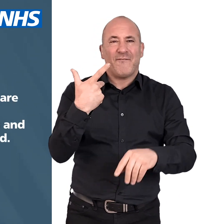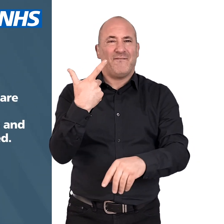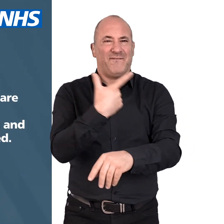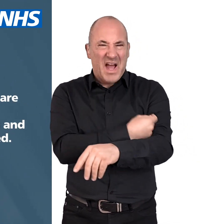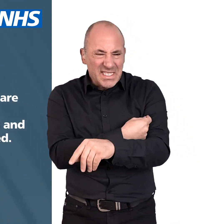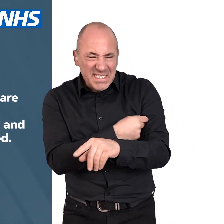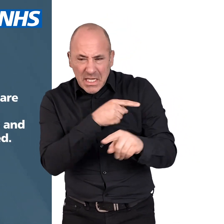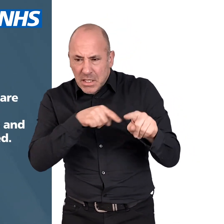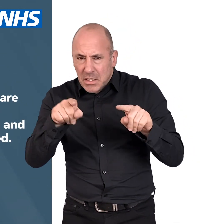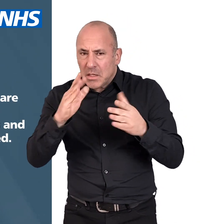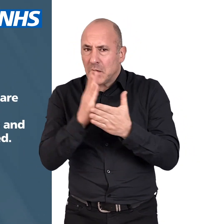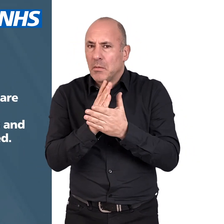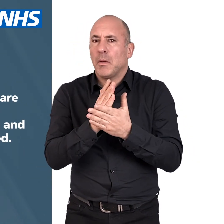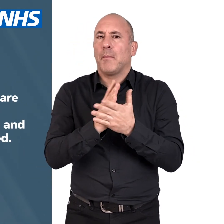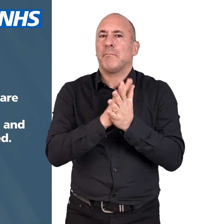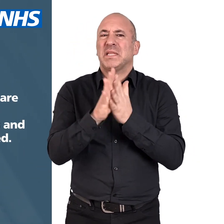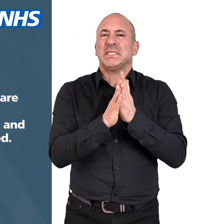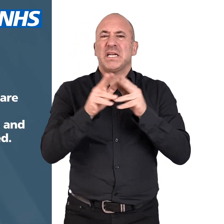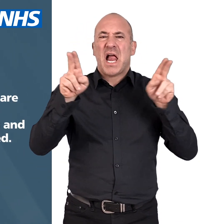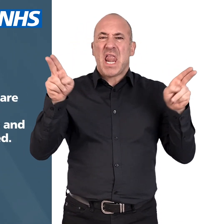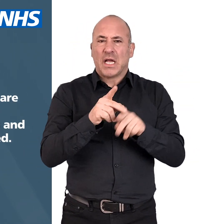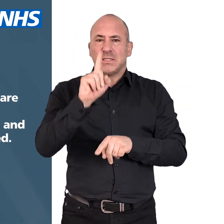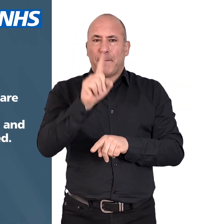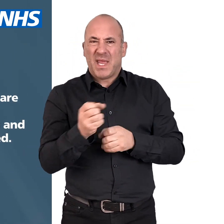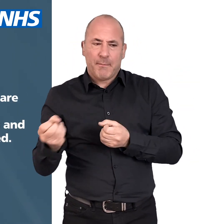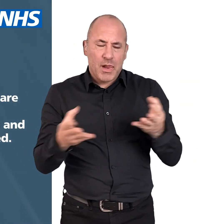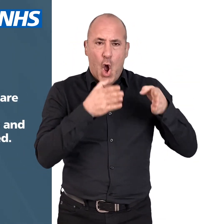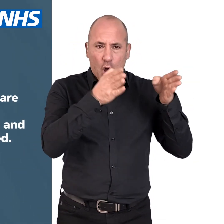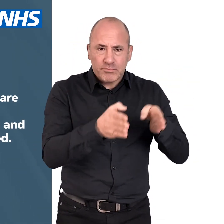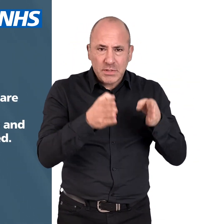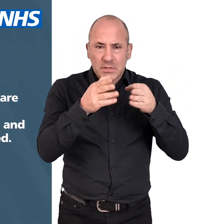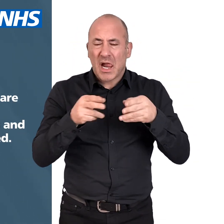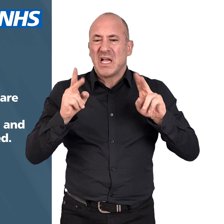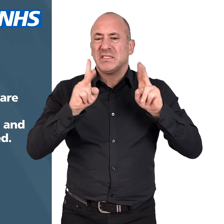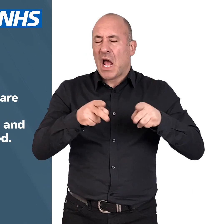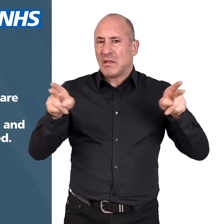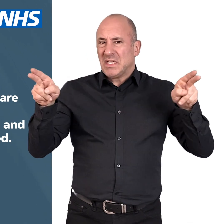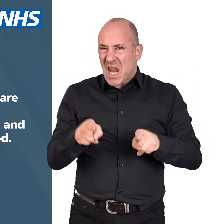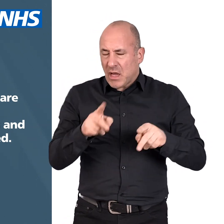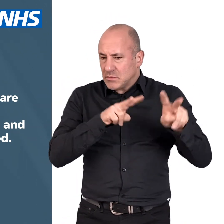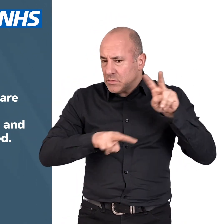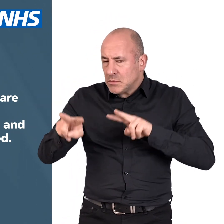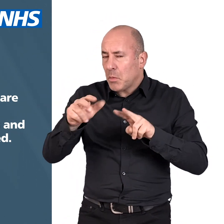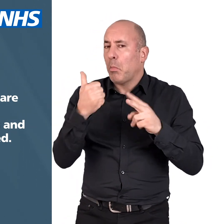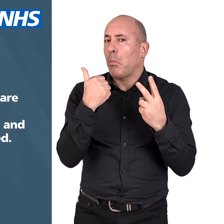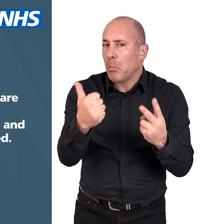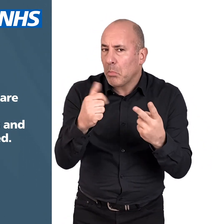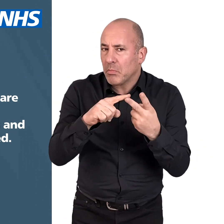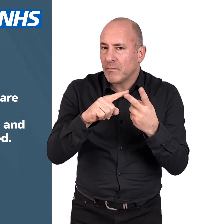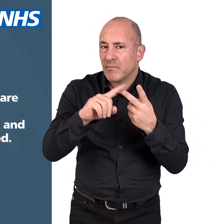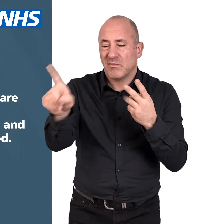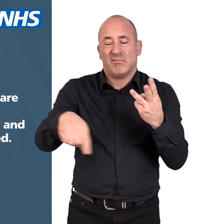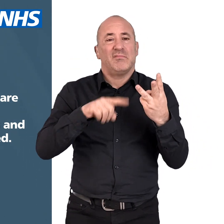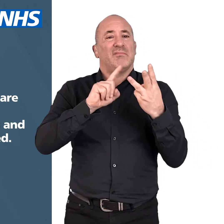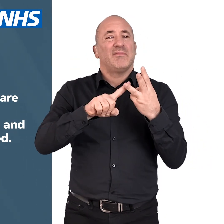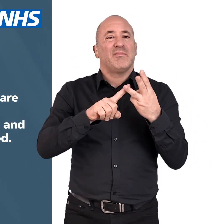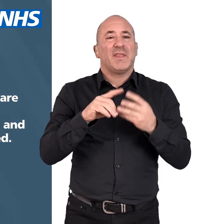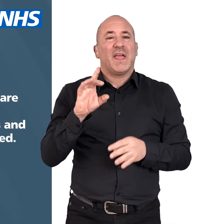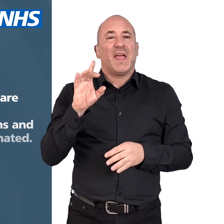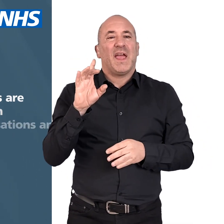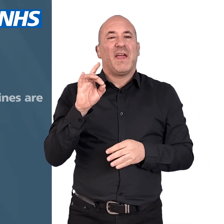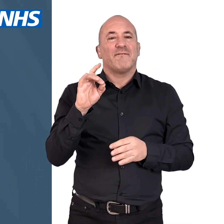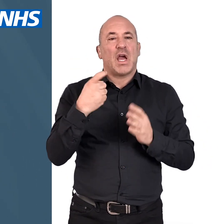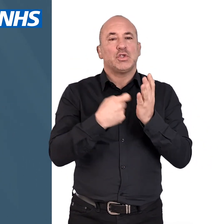2. Evidence shows vaccines are sufficiently effective in reducing hospitalizations and deaths in those